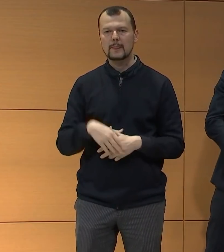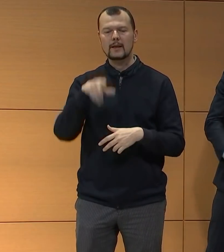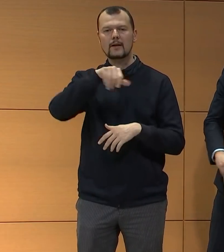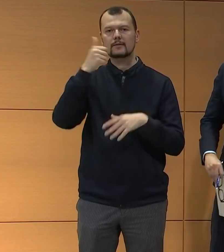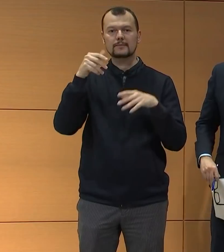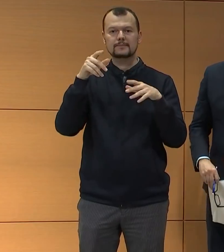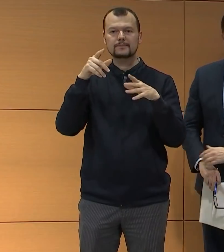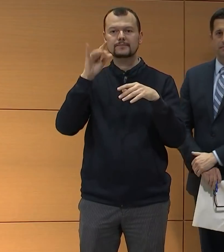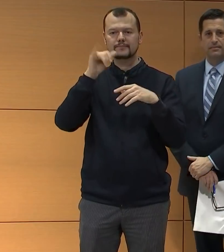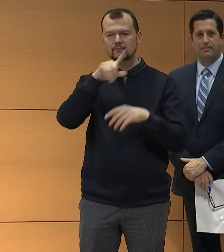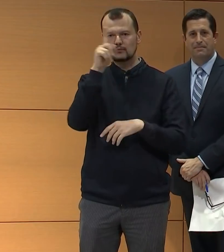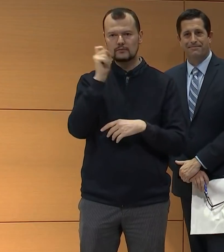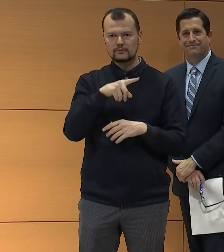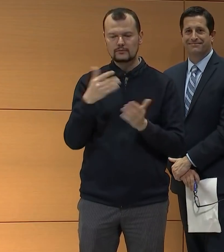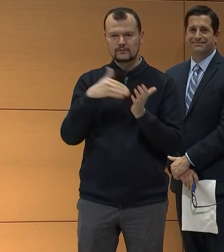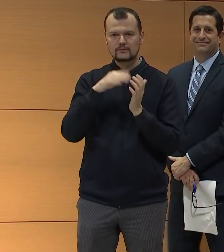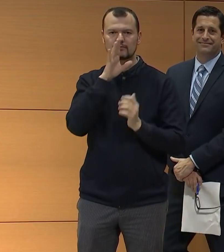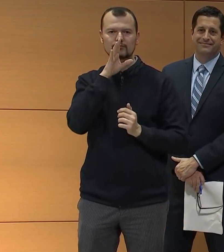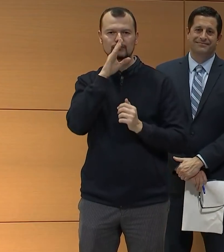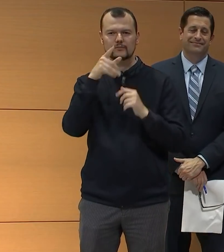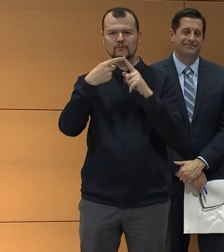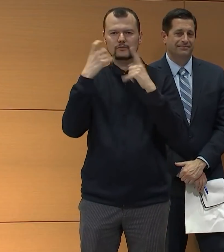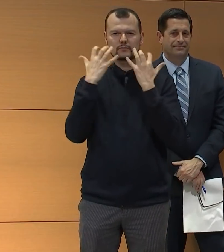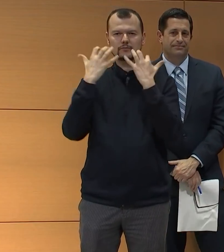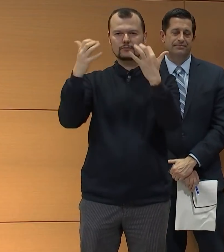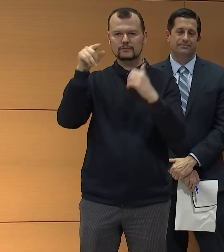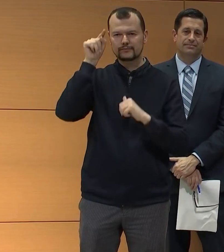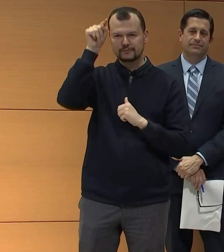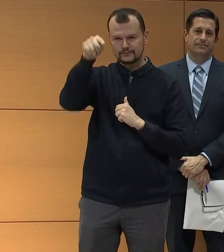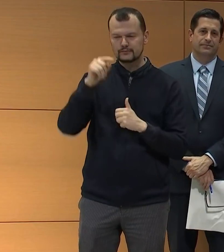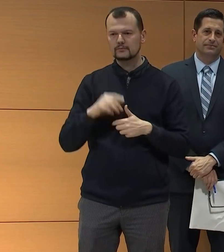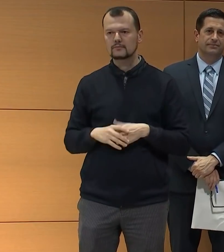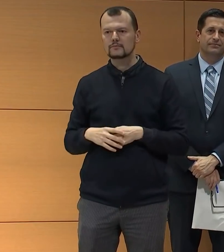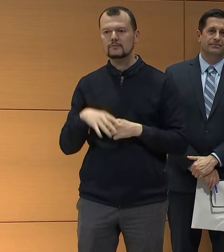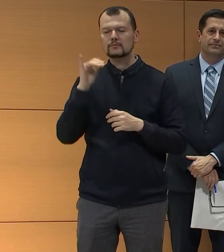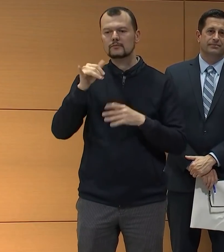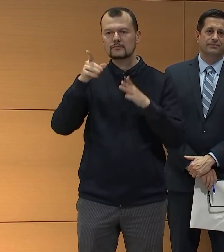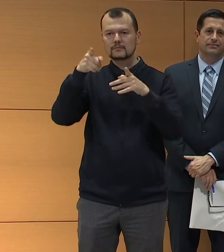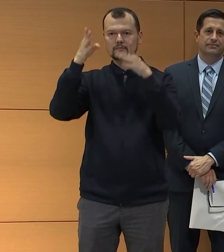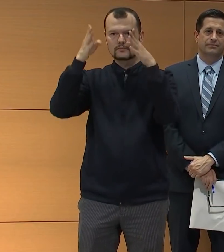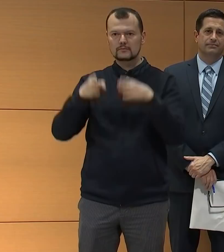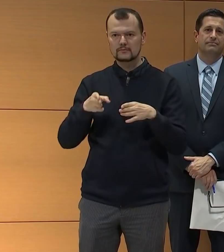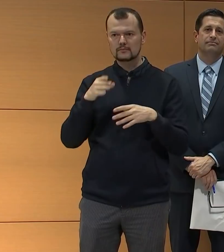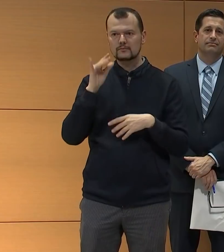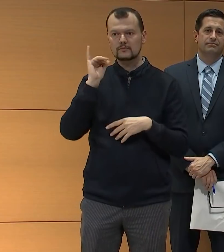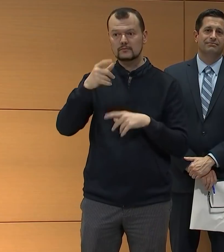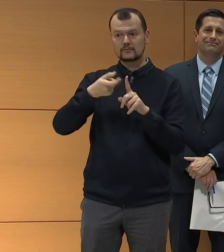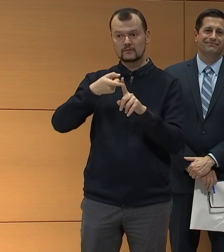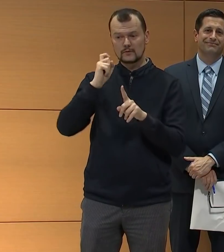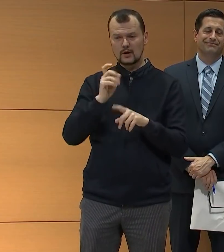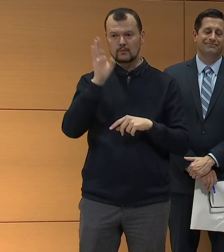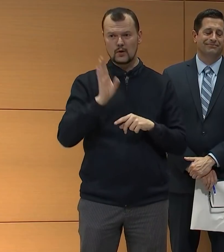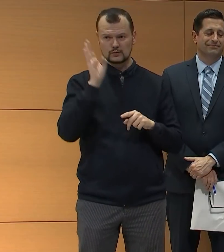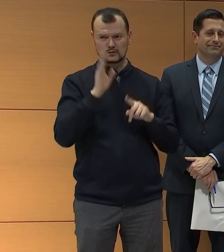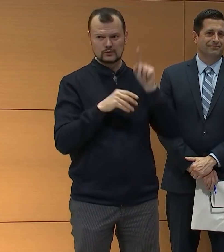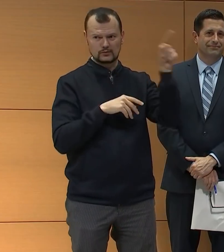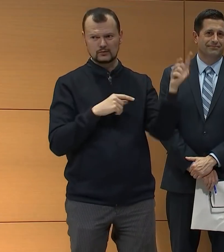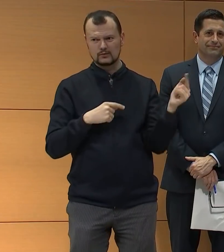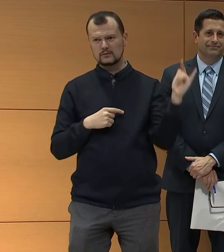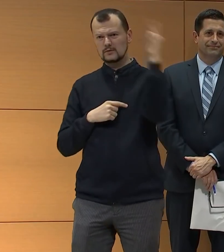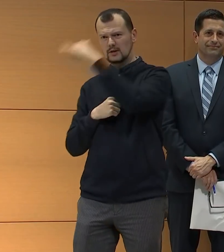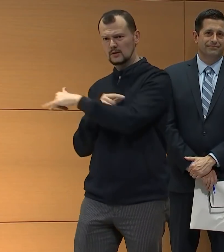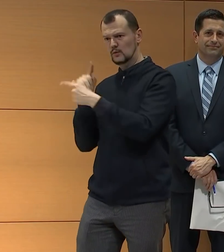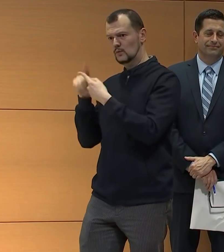But did that person go from Boston to North Carolina, or was there a stopover period in